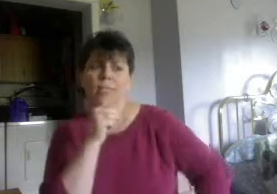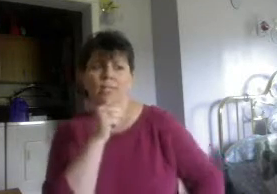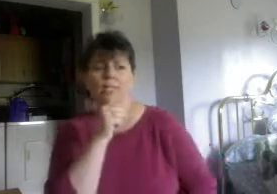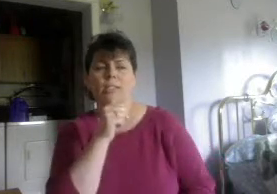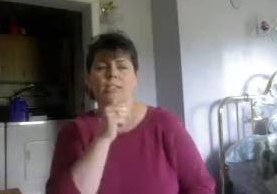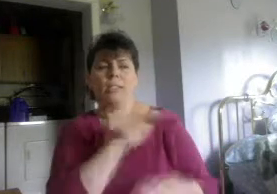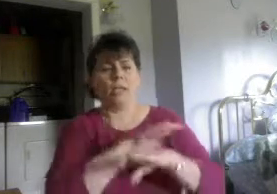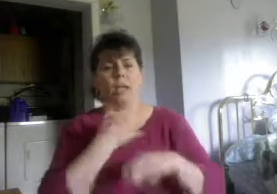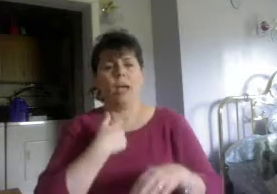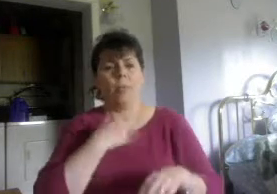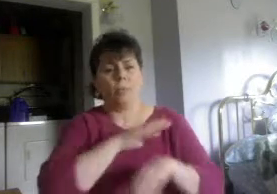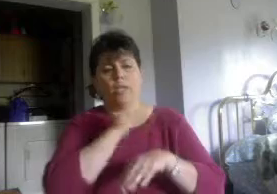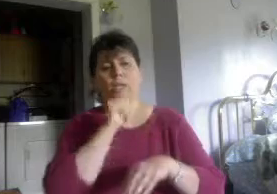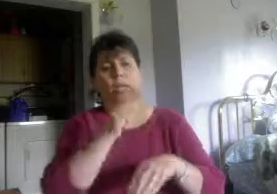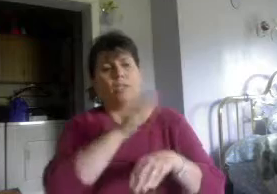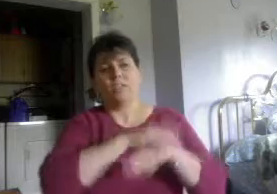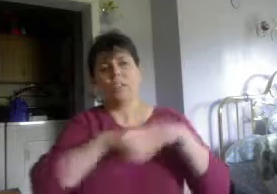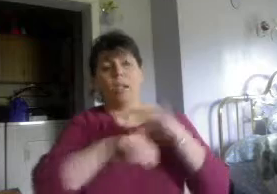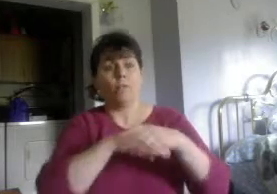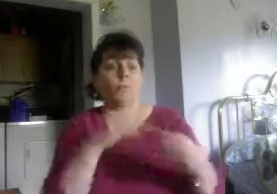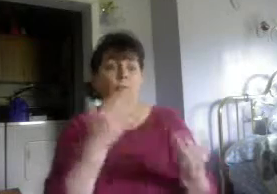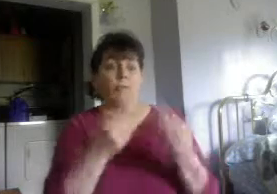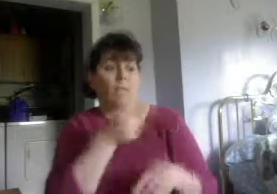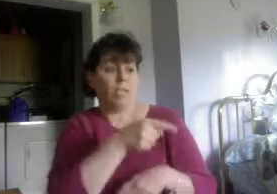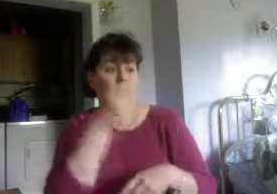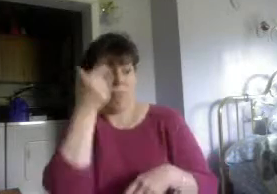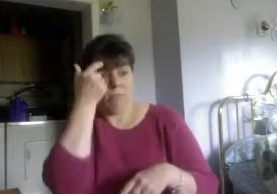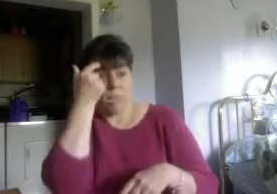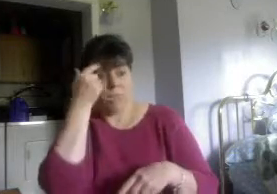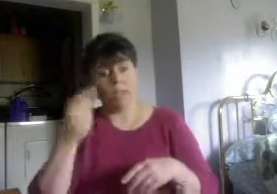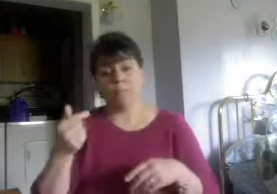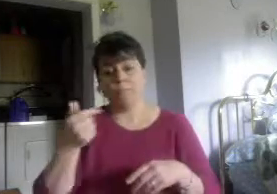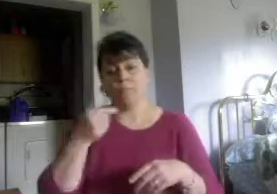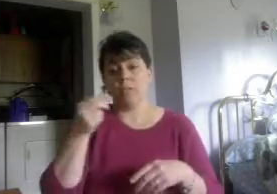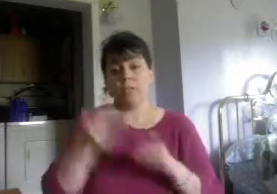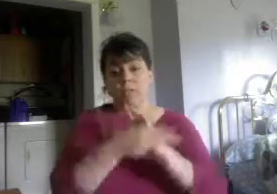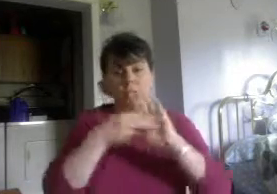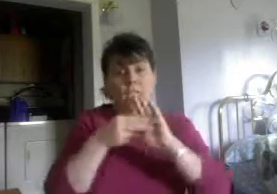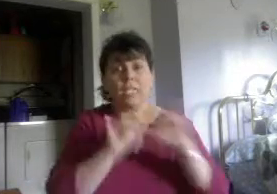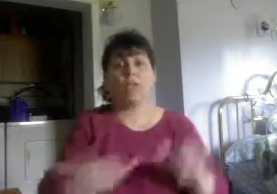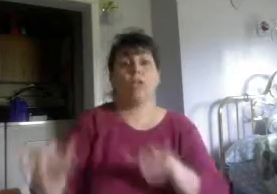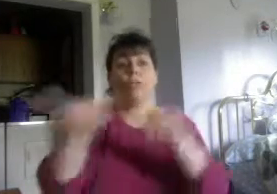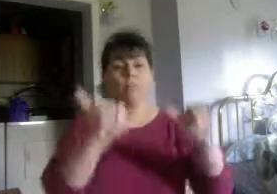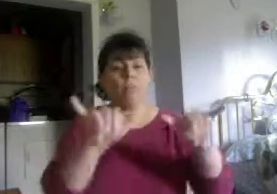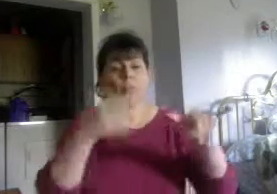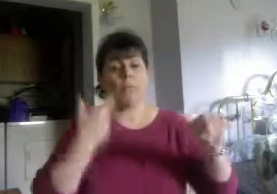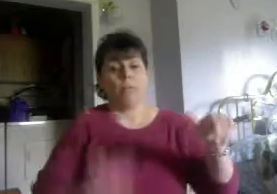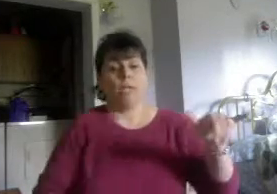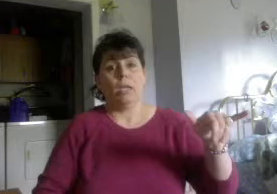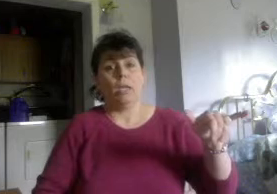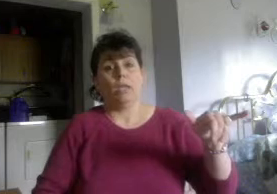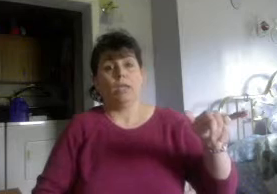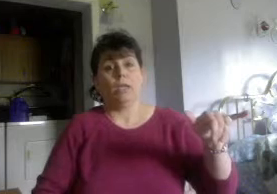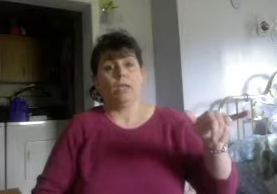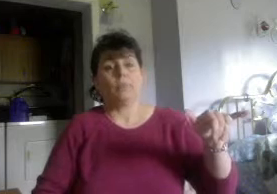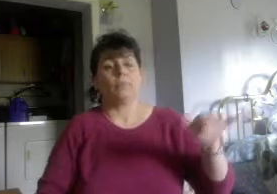or is perhaps a stereotype. Teenagers need to learn to educate other people by giving them correct information, but also